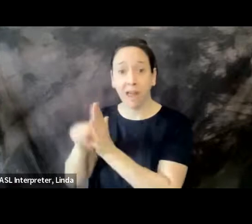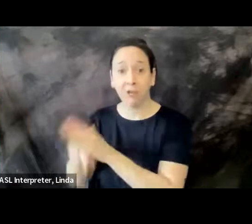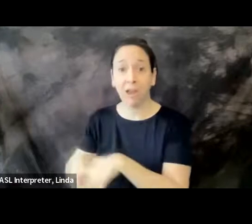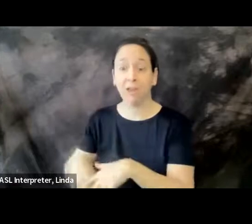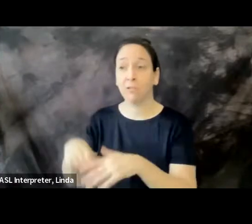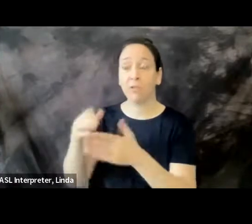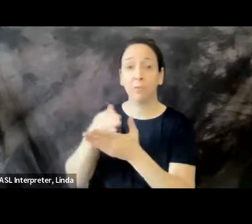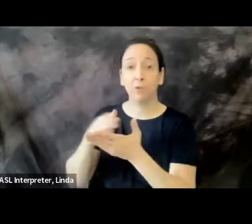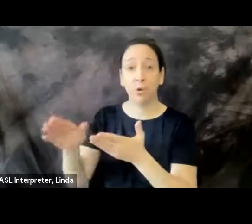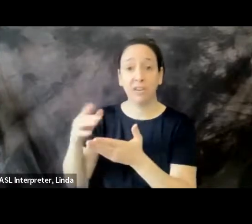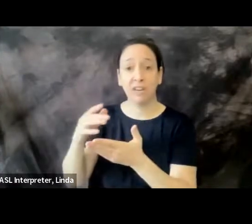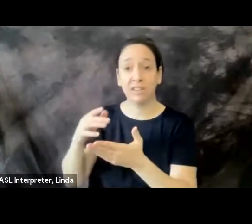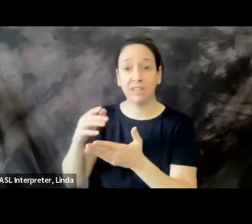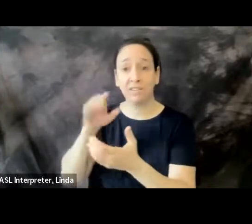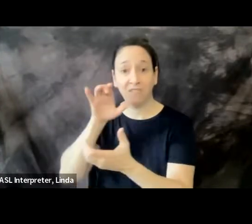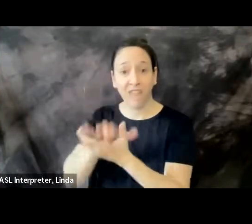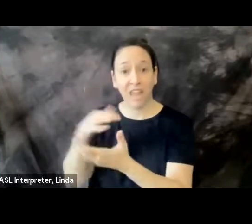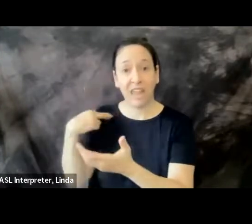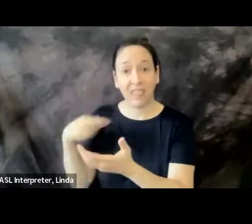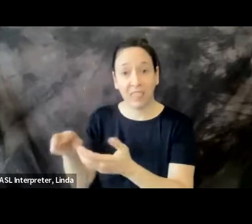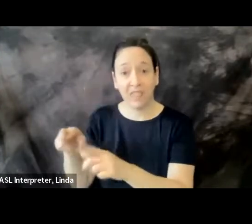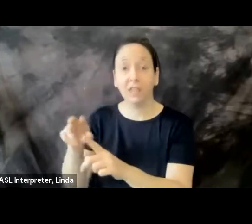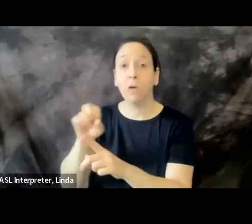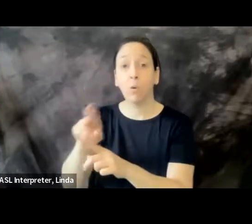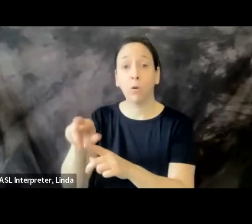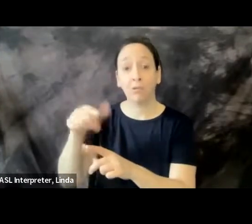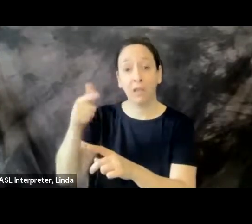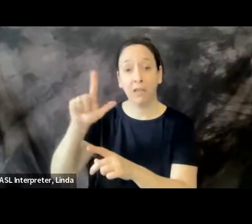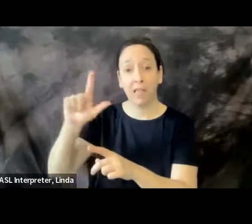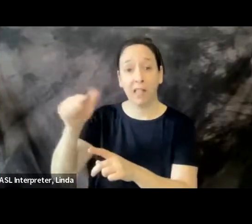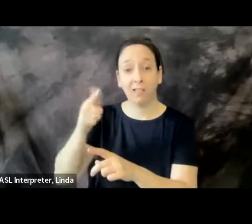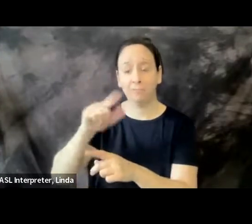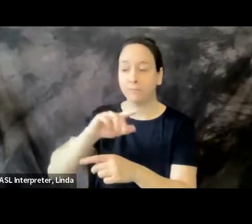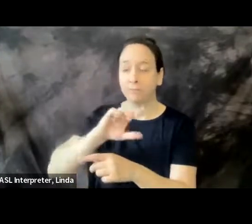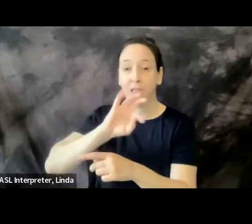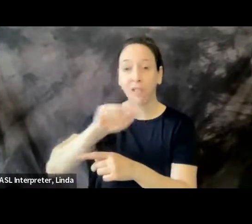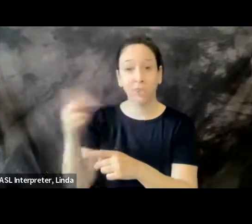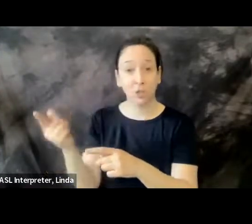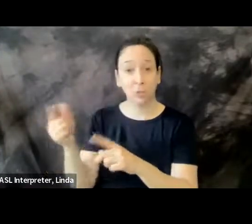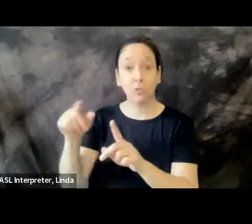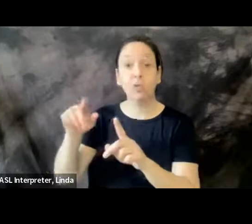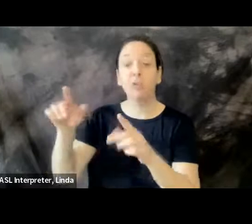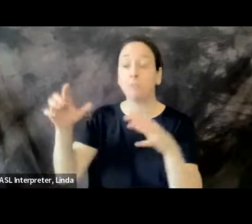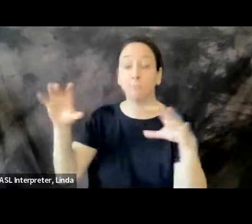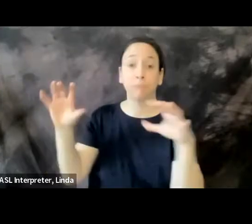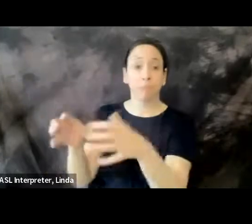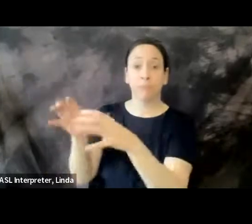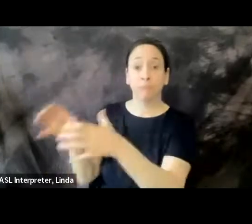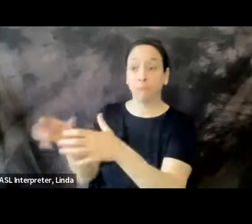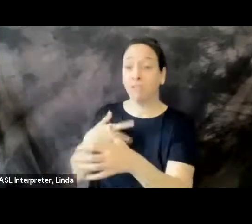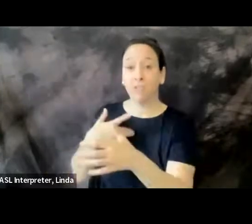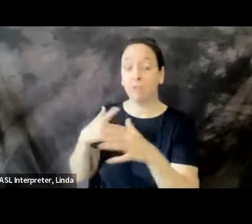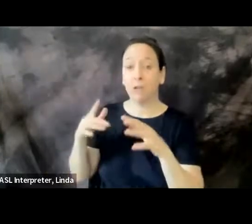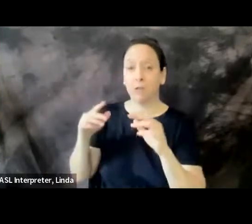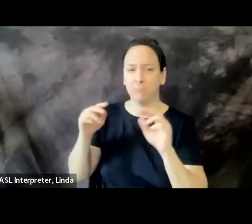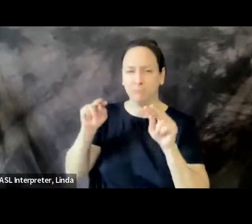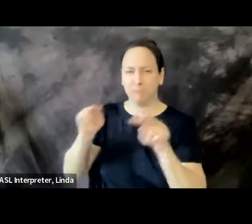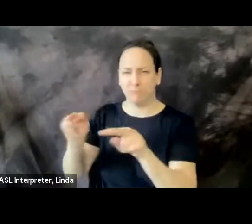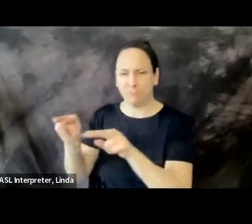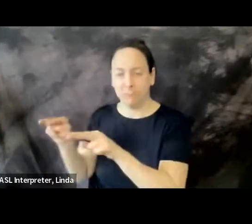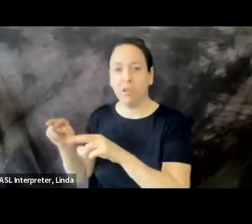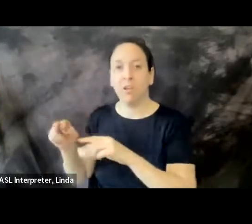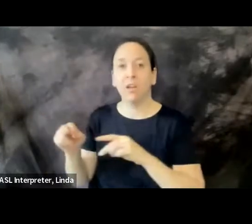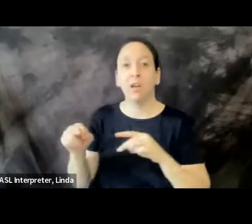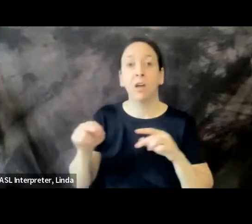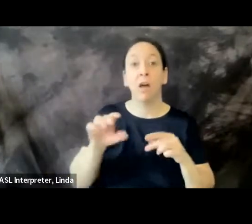faith communities, or who are LGBTQ. But such public safety measures also might include as